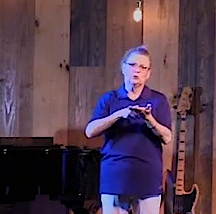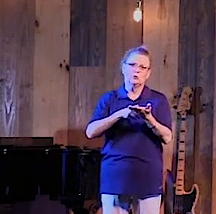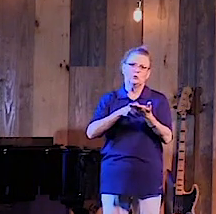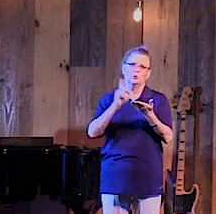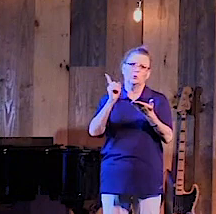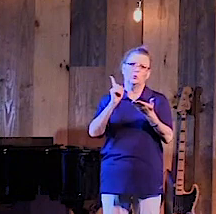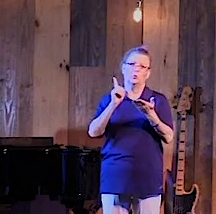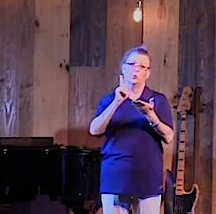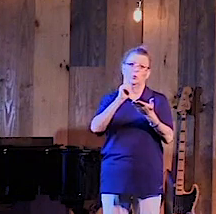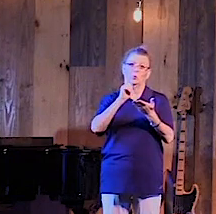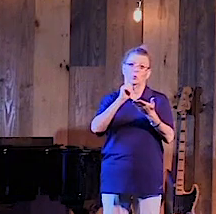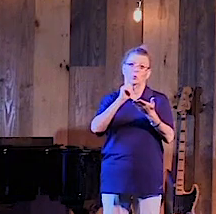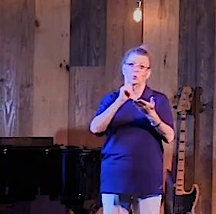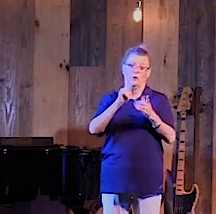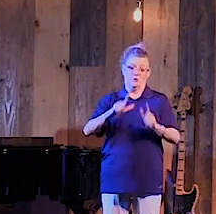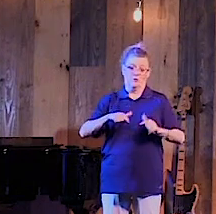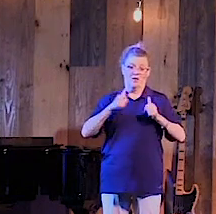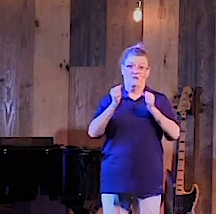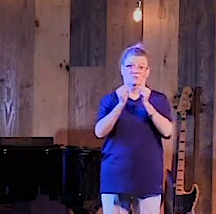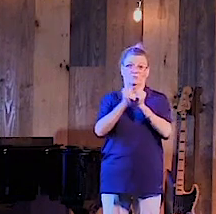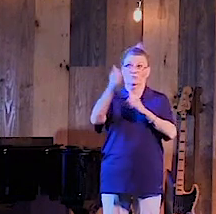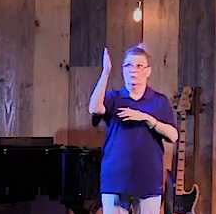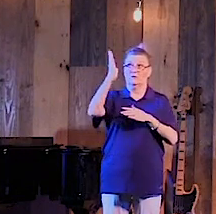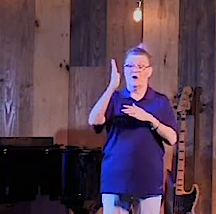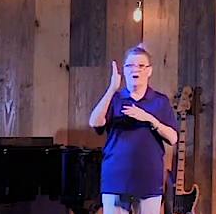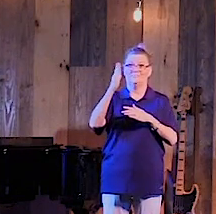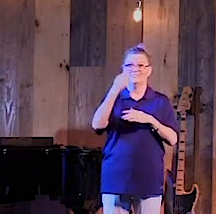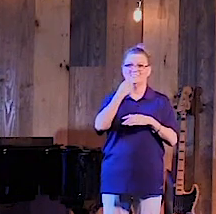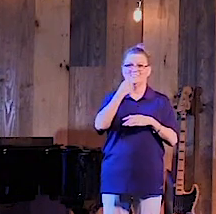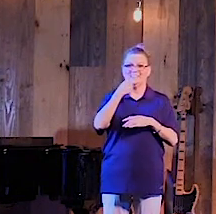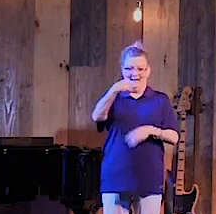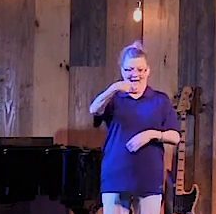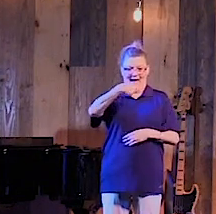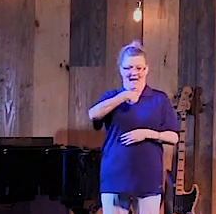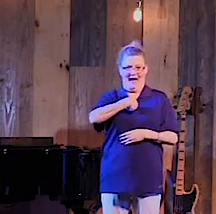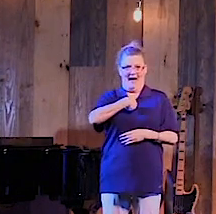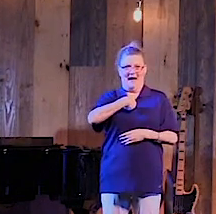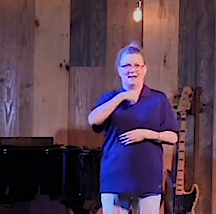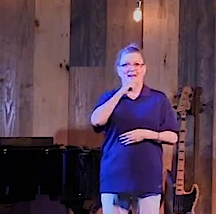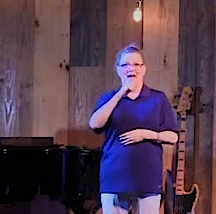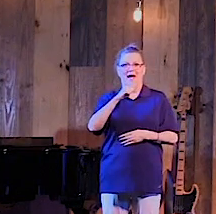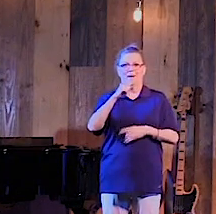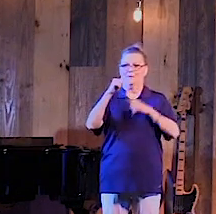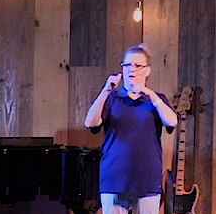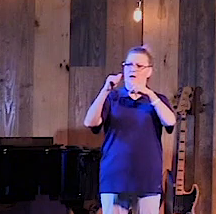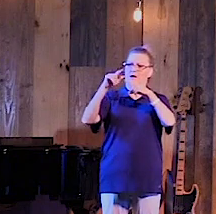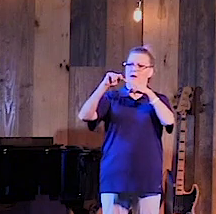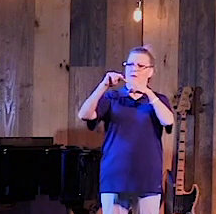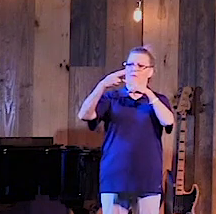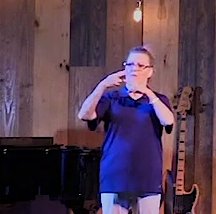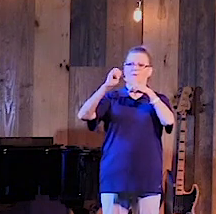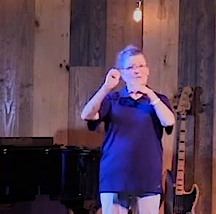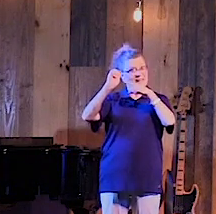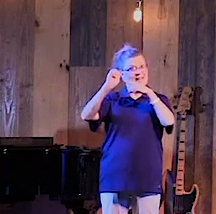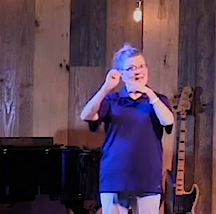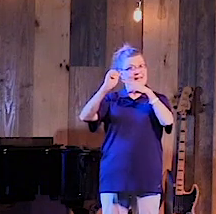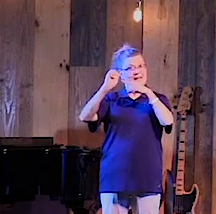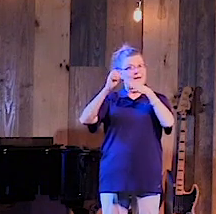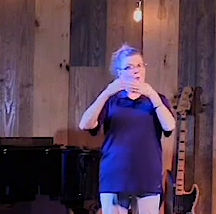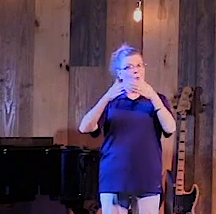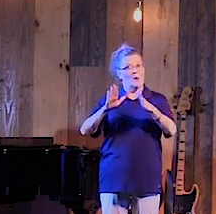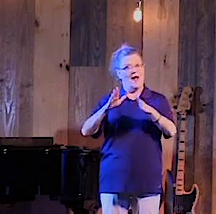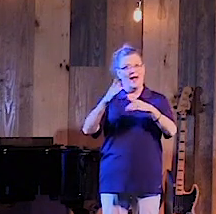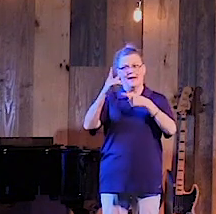6, he said this, I am the way, I am the truth, and I am